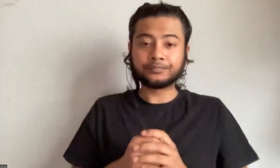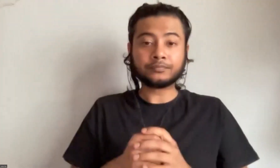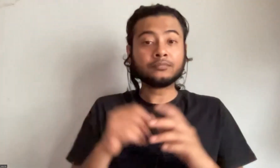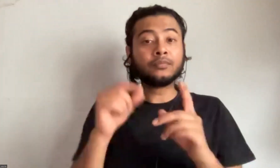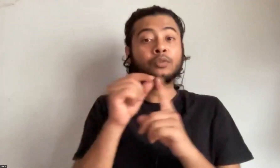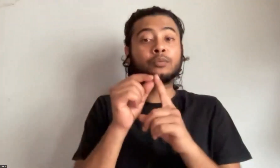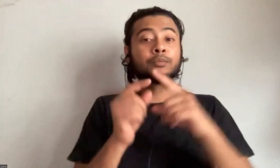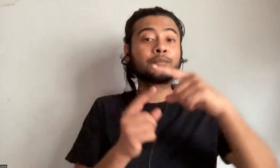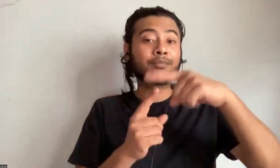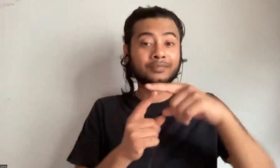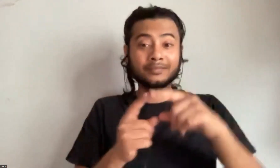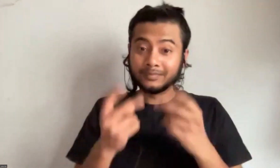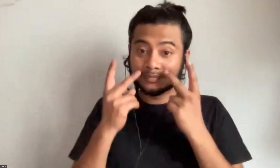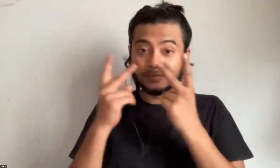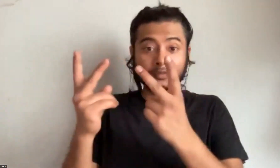and we'll move on.